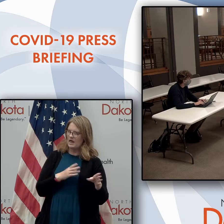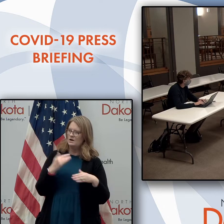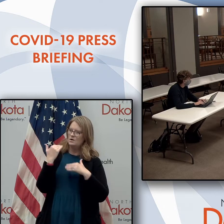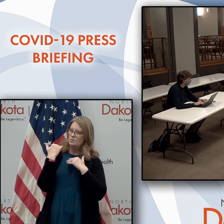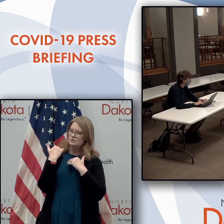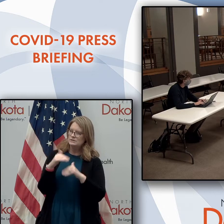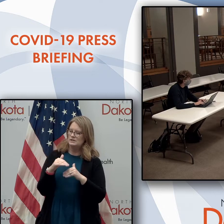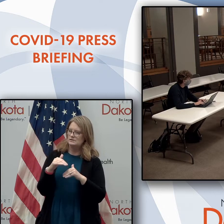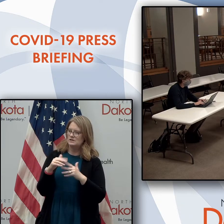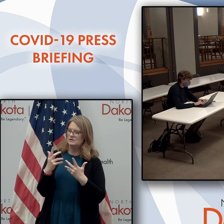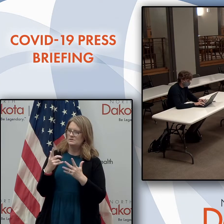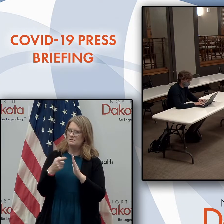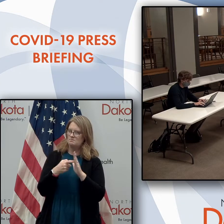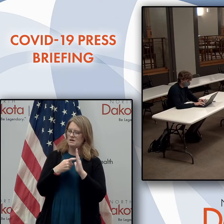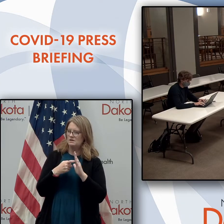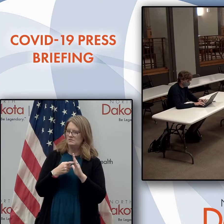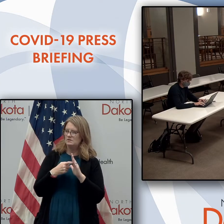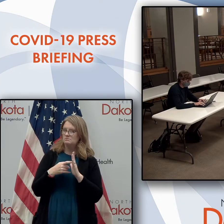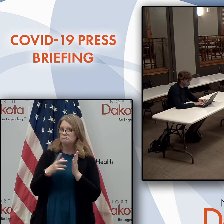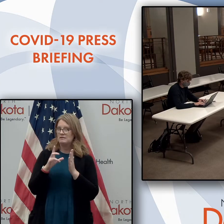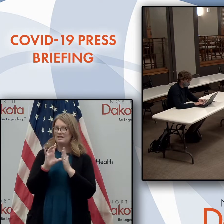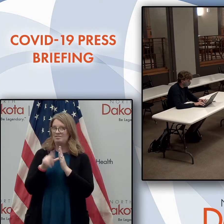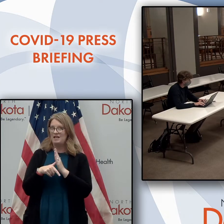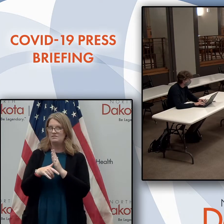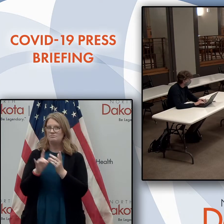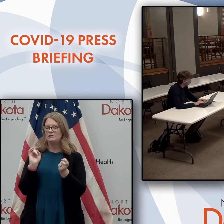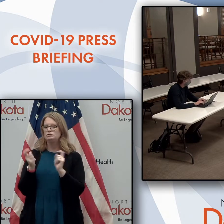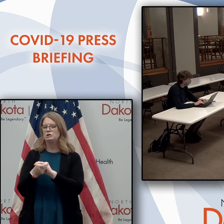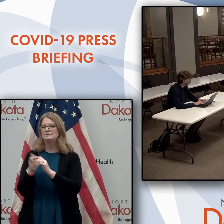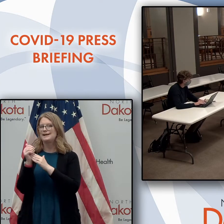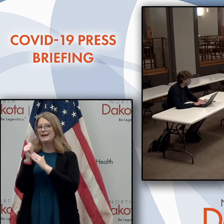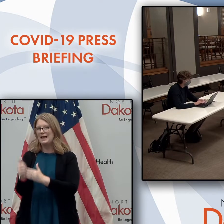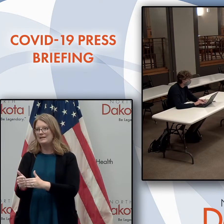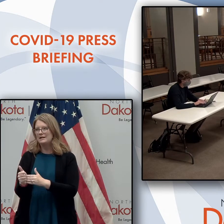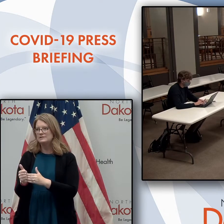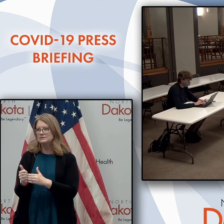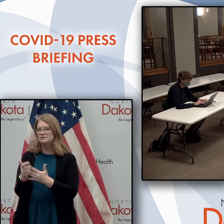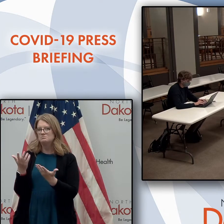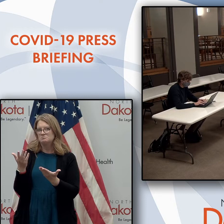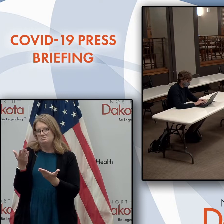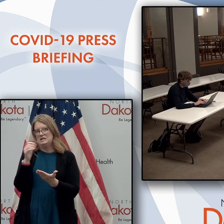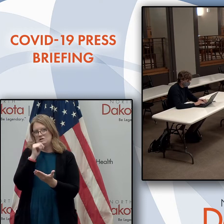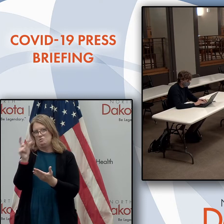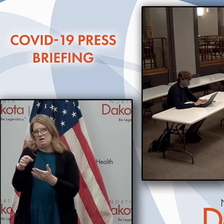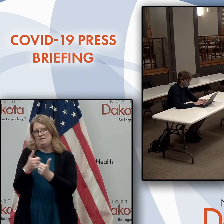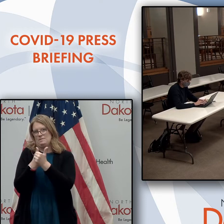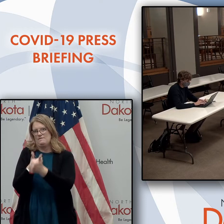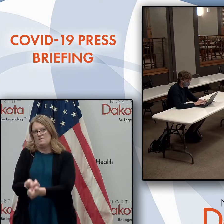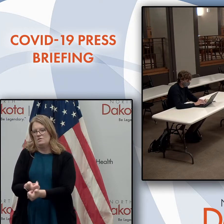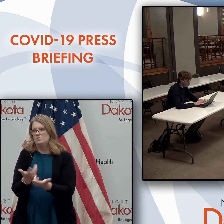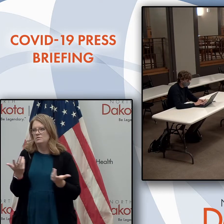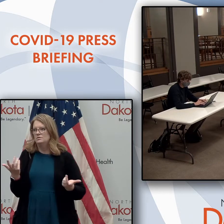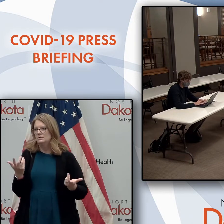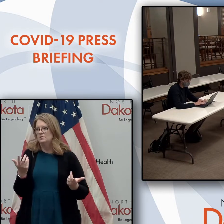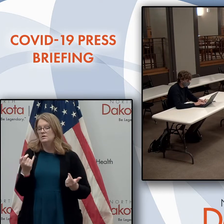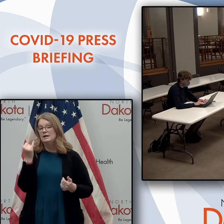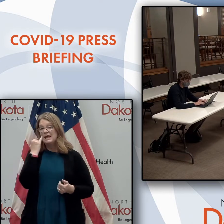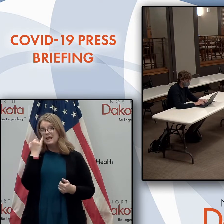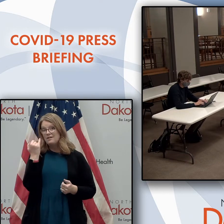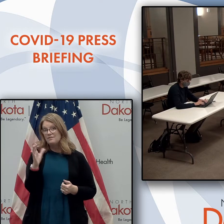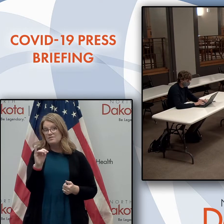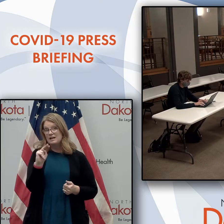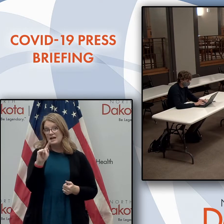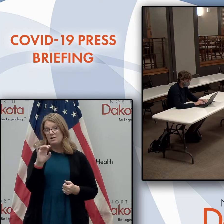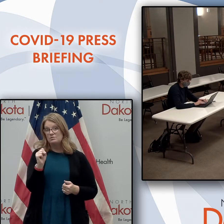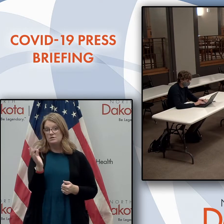were mandated, but a few days later those mandates changed to guidelines that may or may not be followed today. If we move certain counties to the